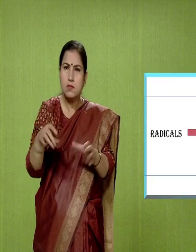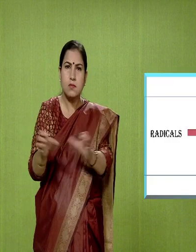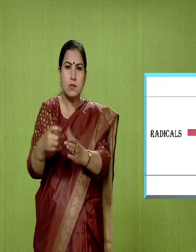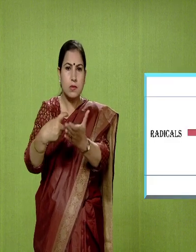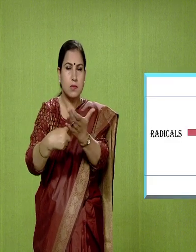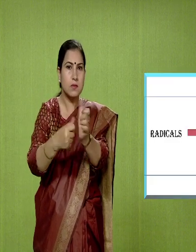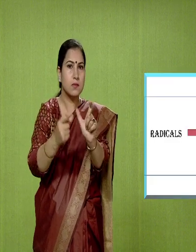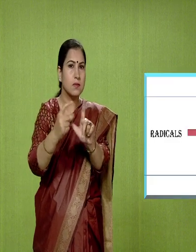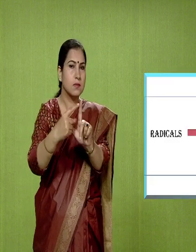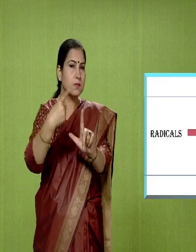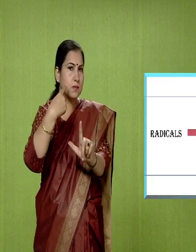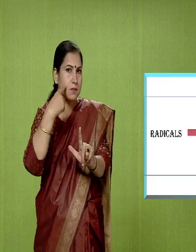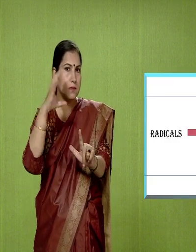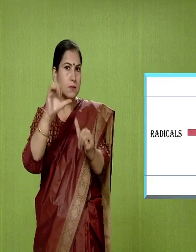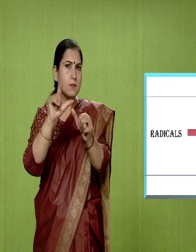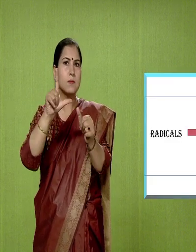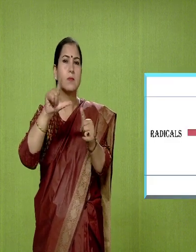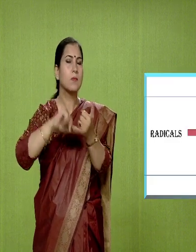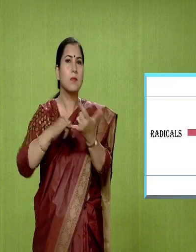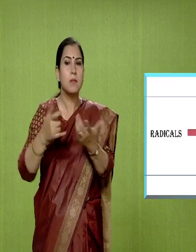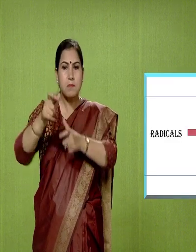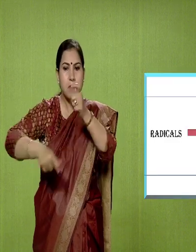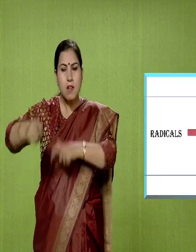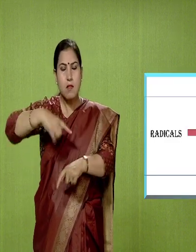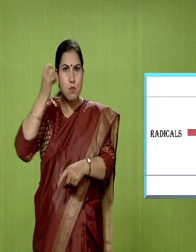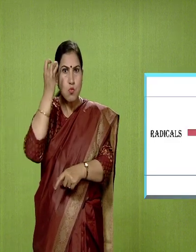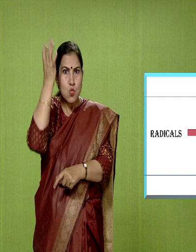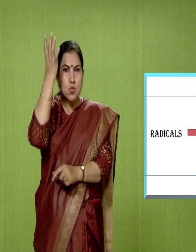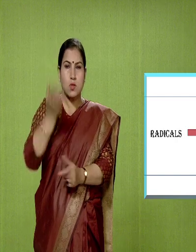Radicals are also known as extremists.